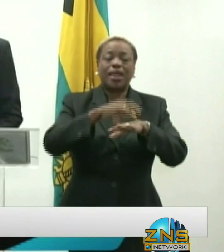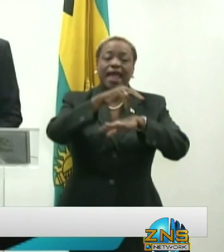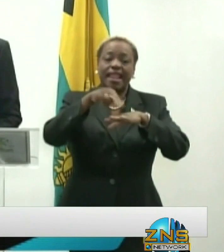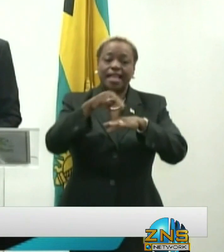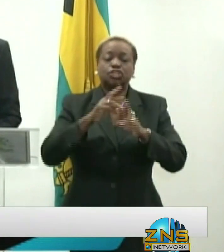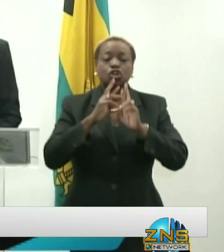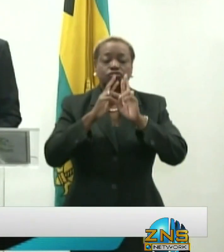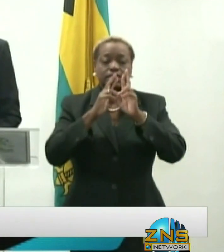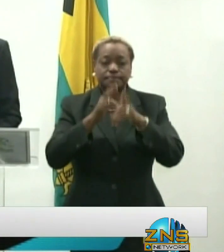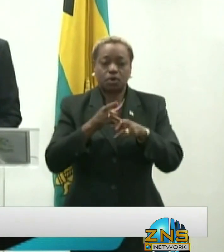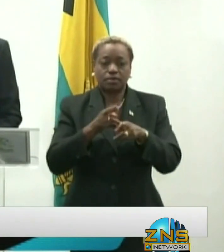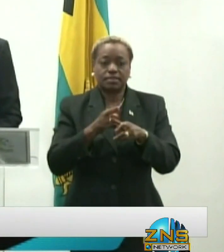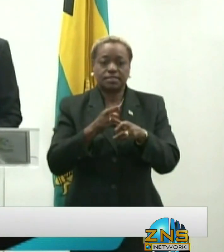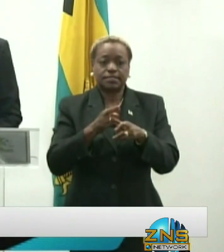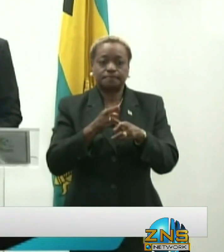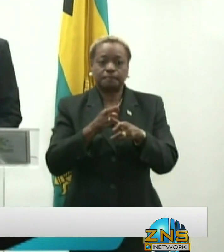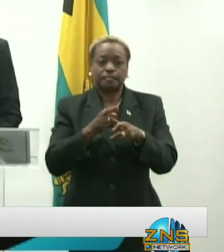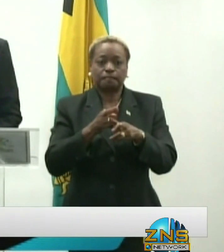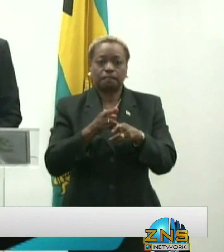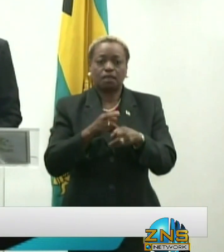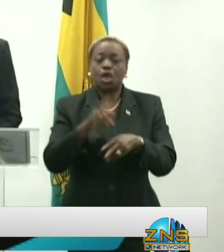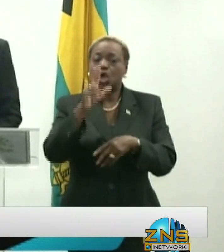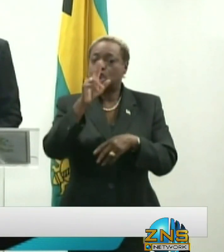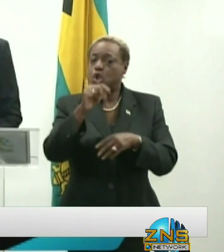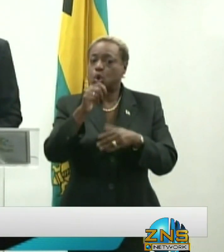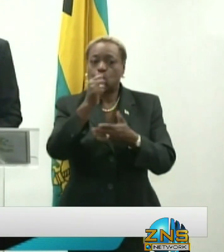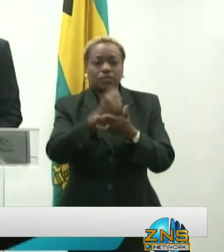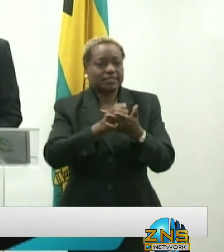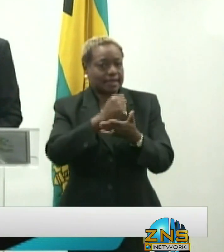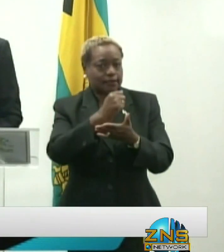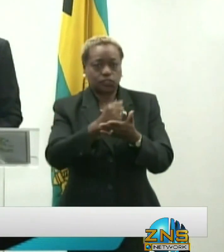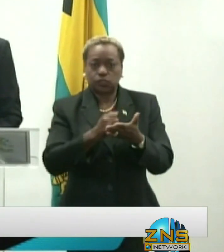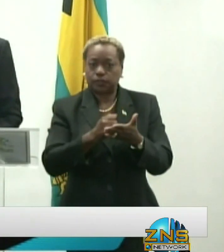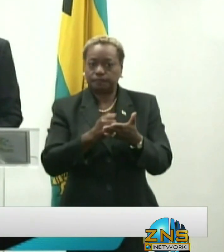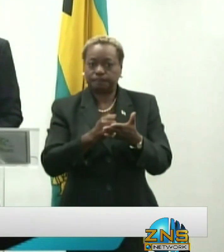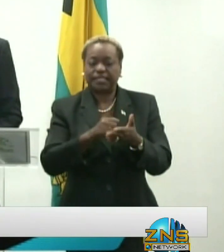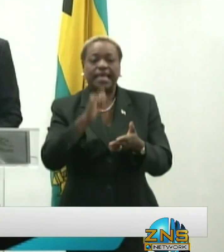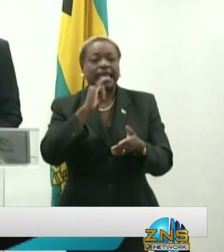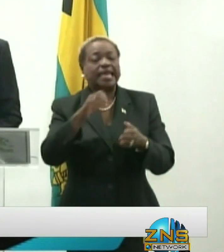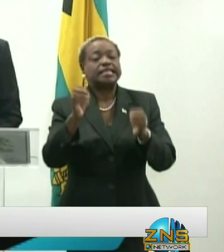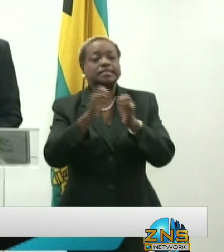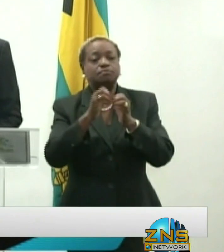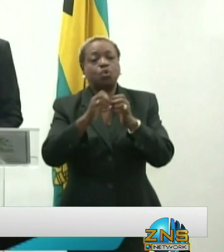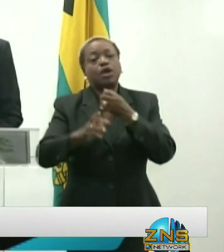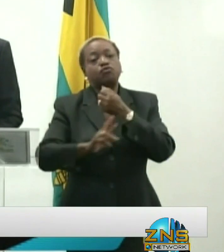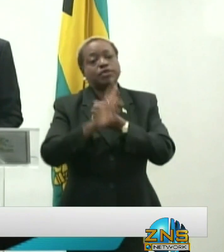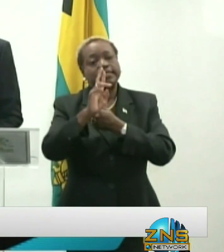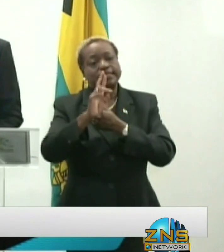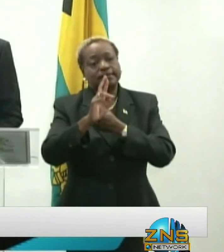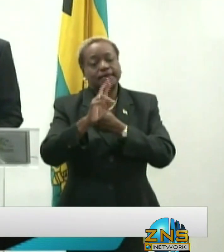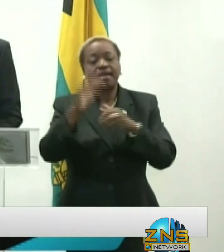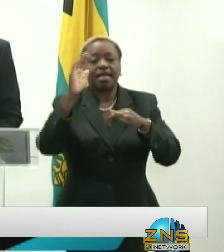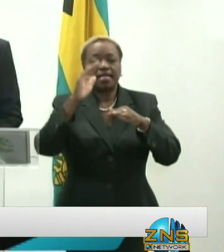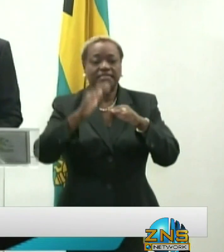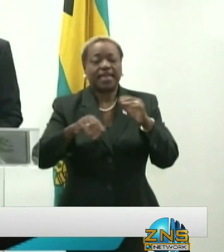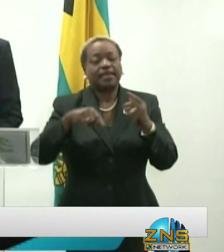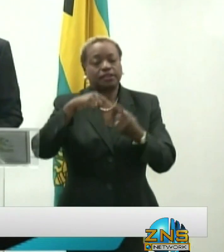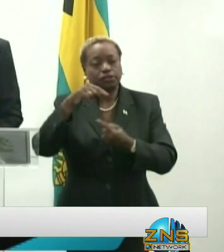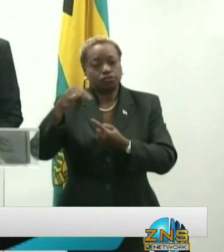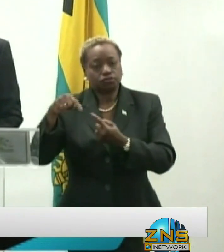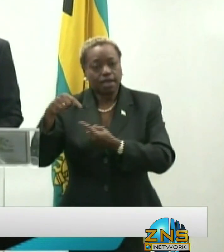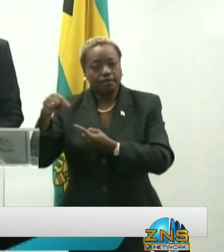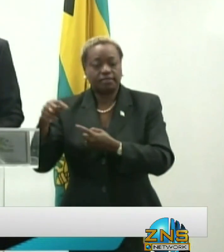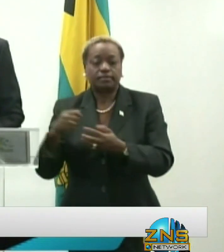national response. No sector is more at risk than